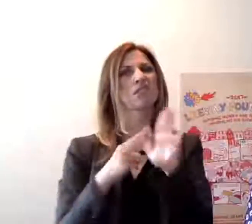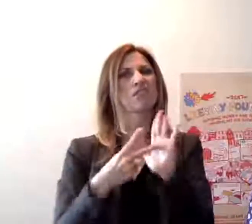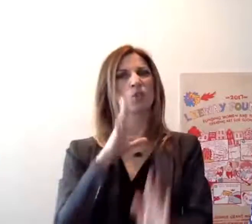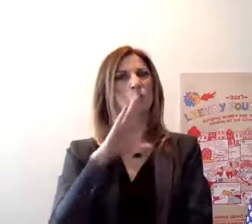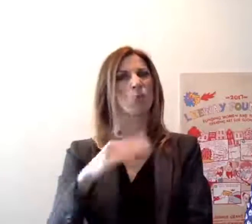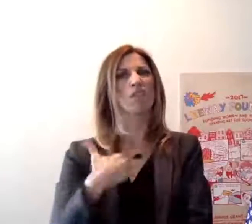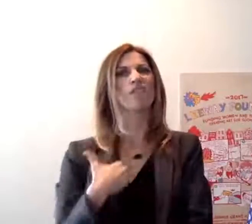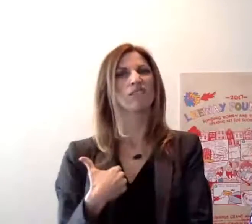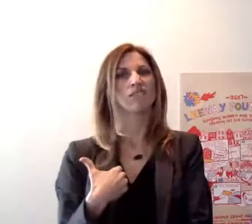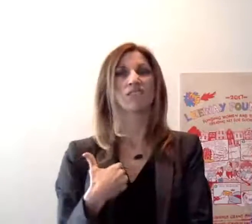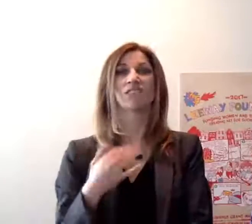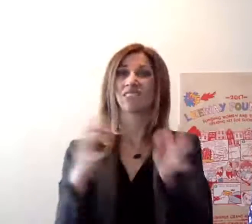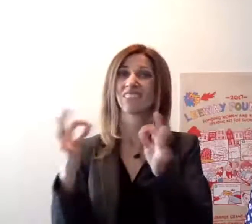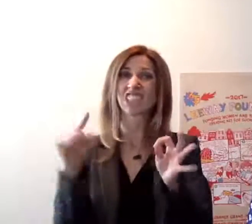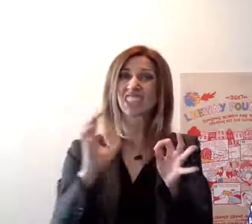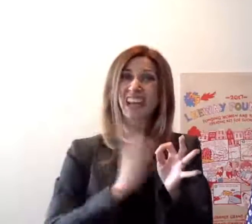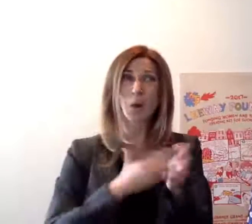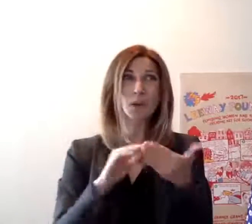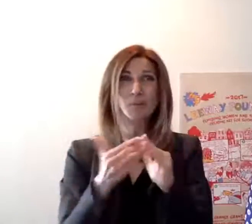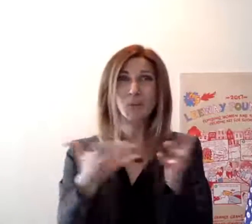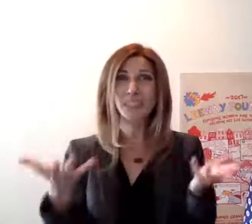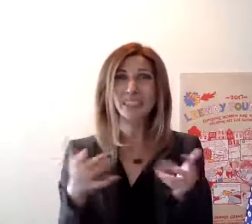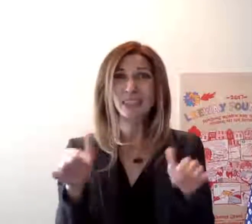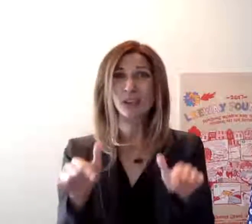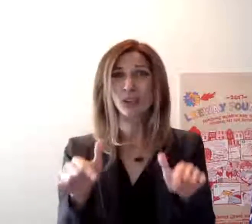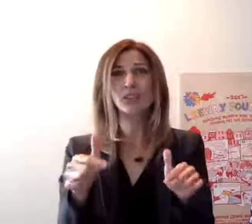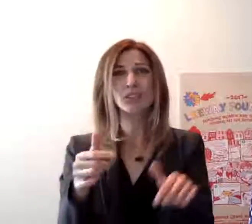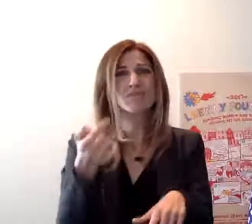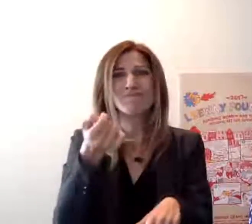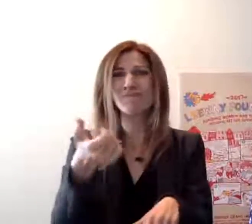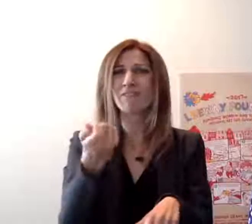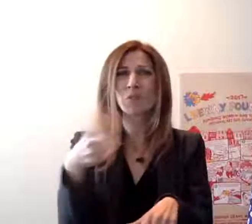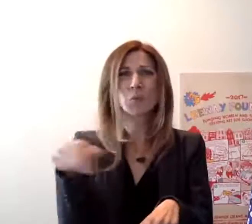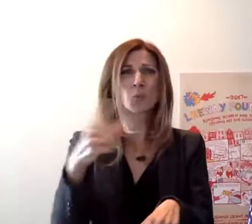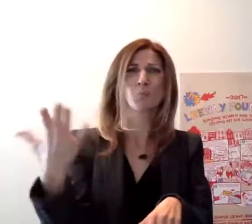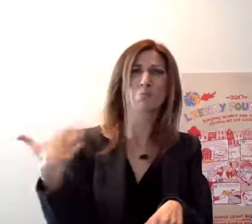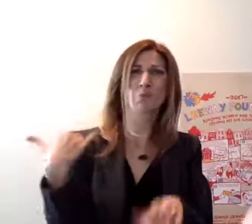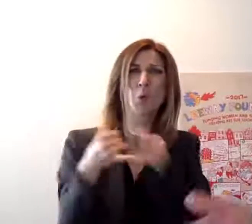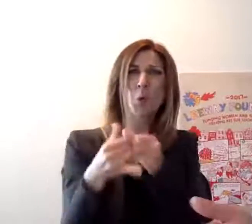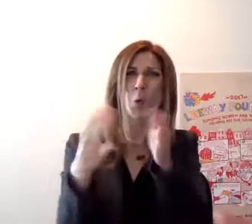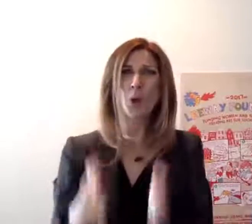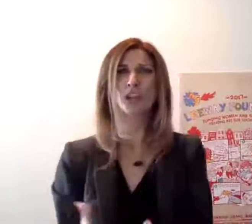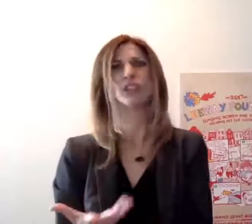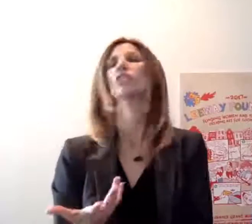that's just within Leeway's community of like a very narrow slice of past awardees. And in the